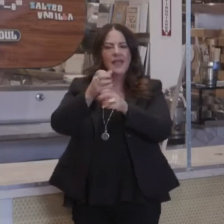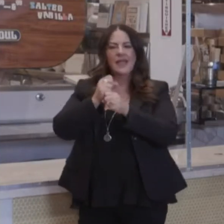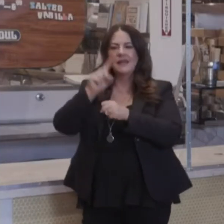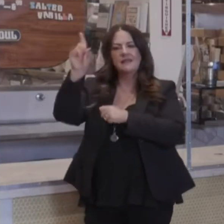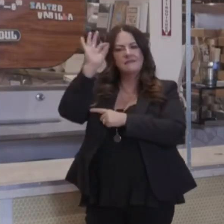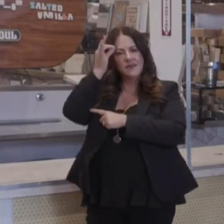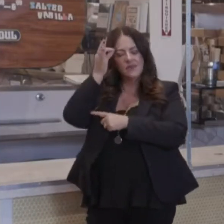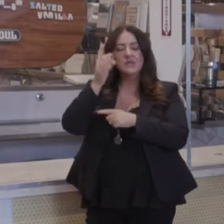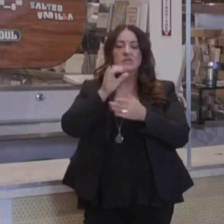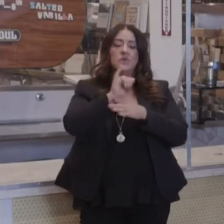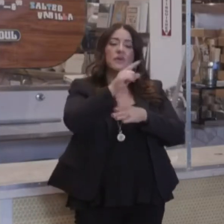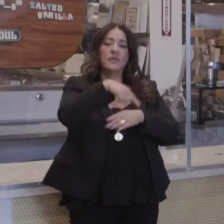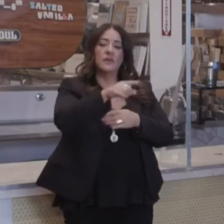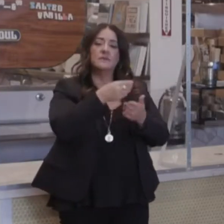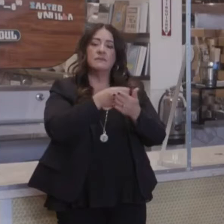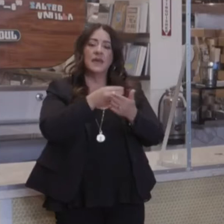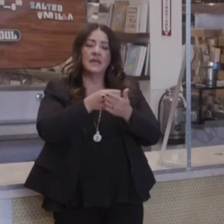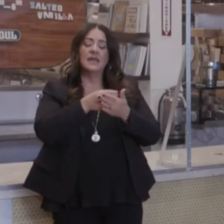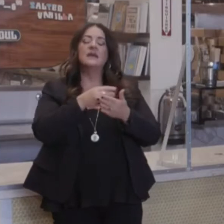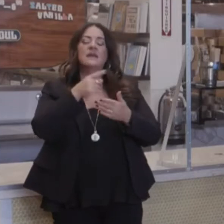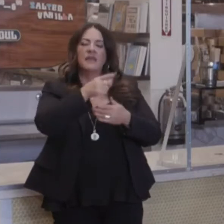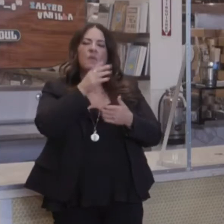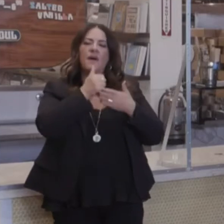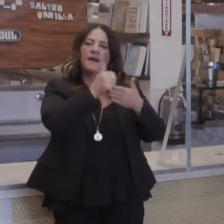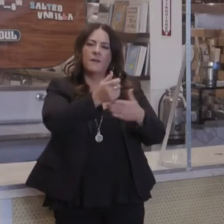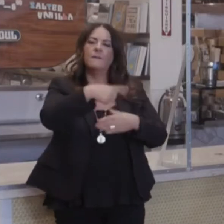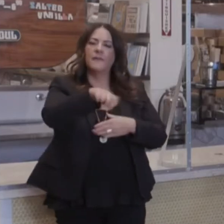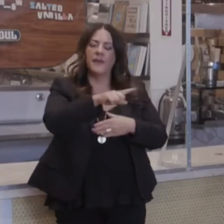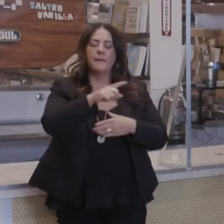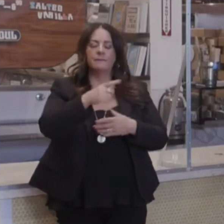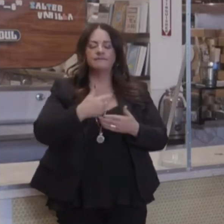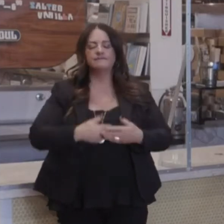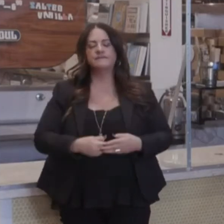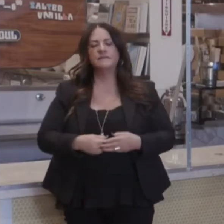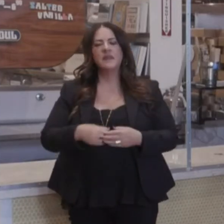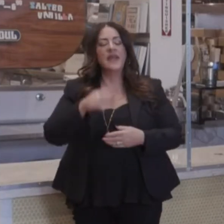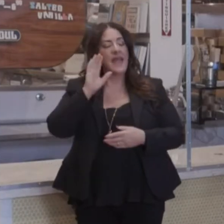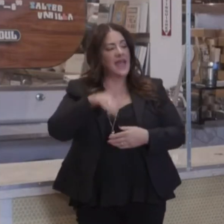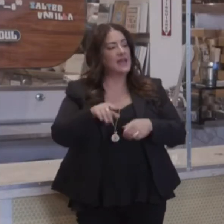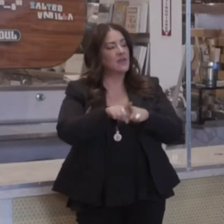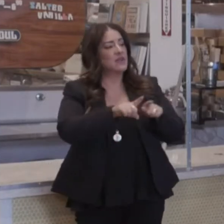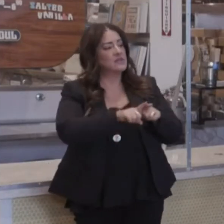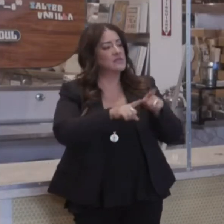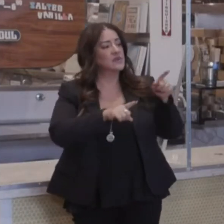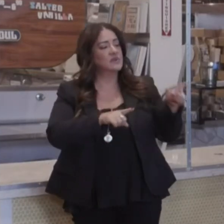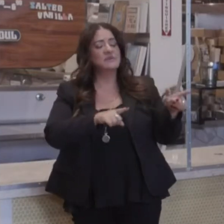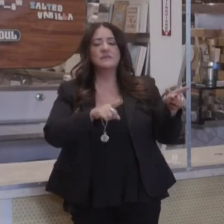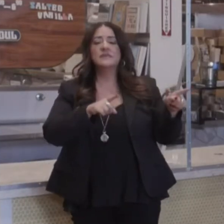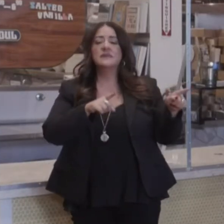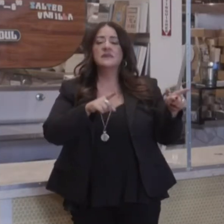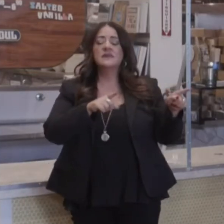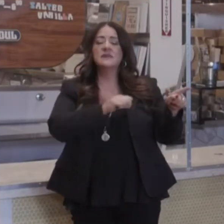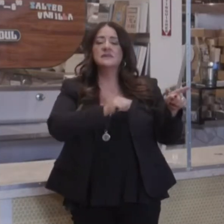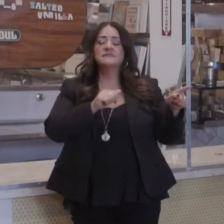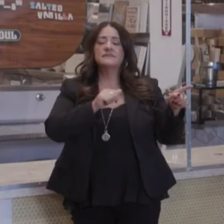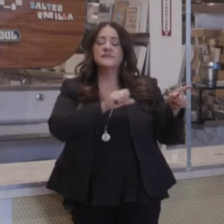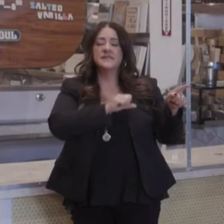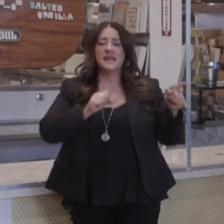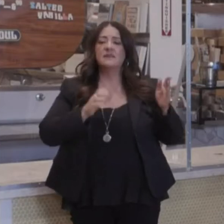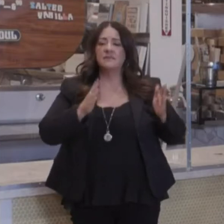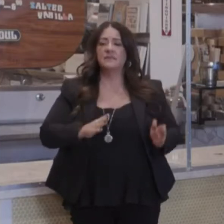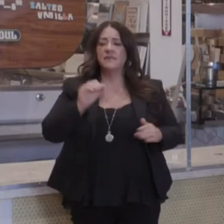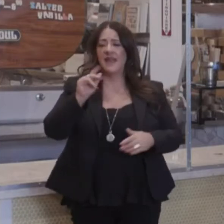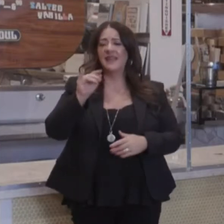of not only direct checks to that cohort, but as the Speaker rightfully noted, regardless of your status, those that have been